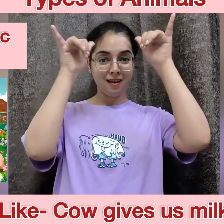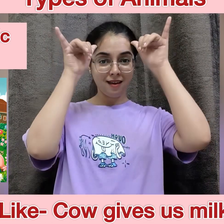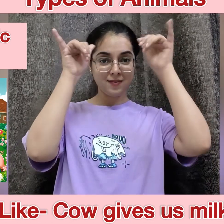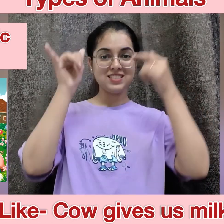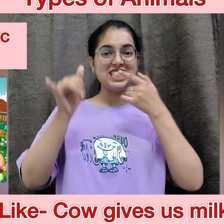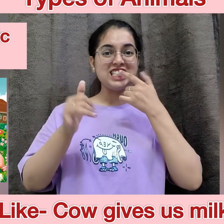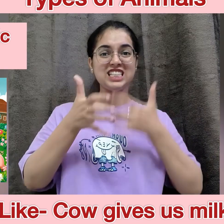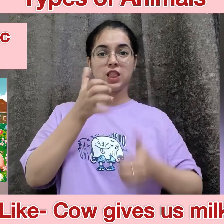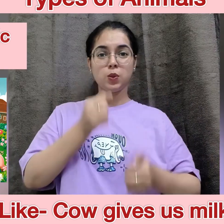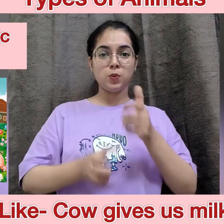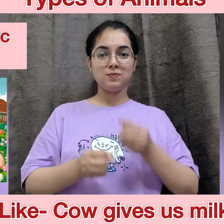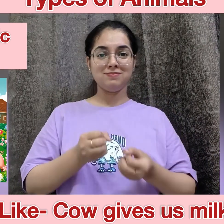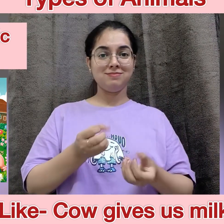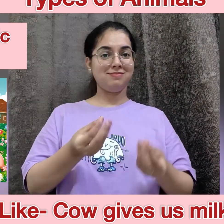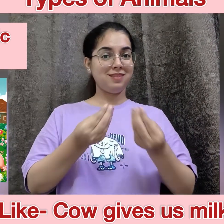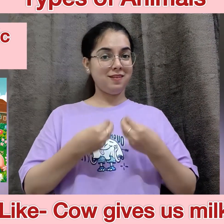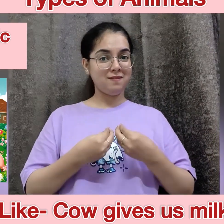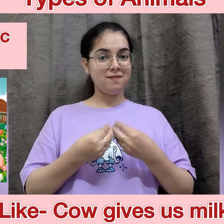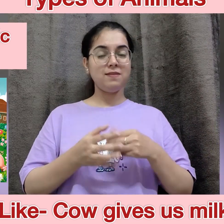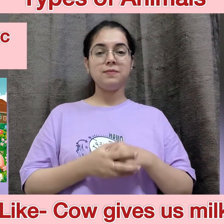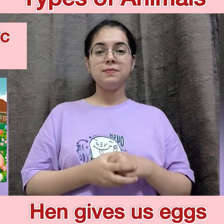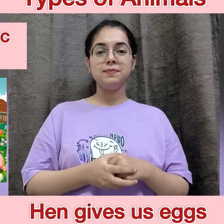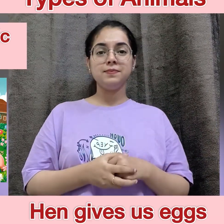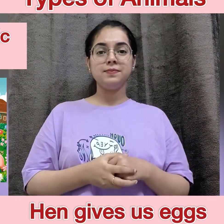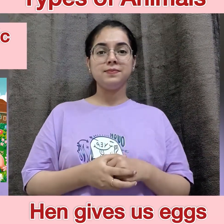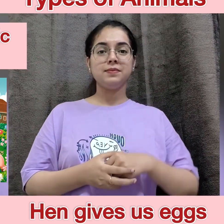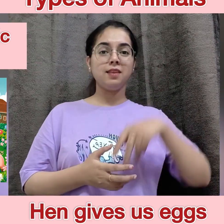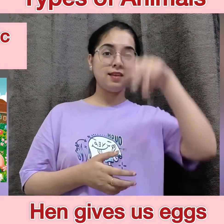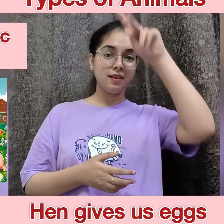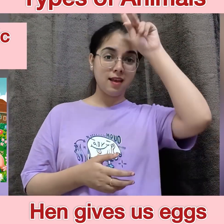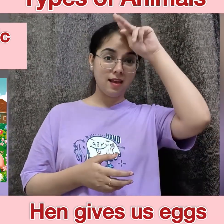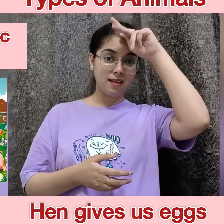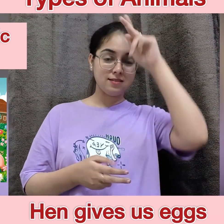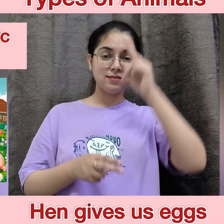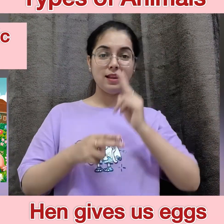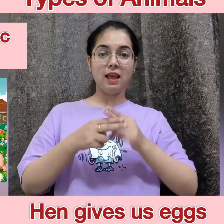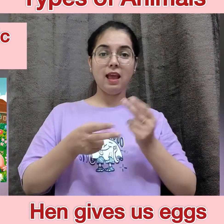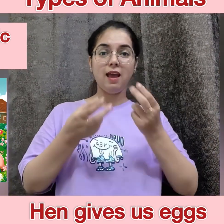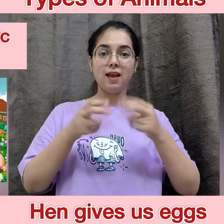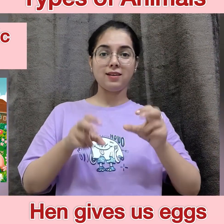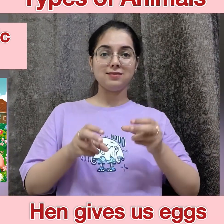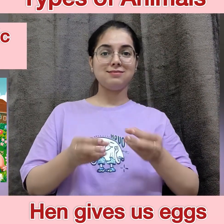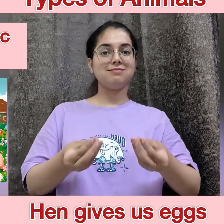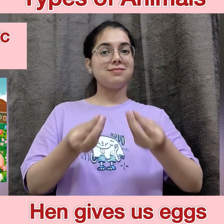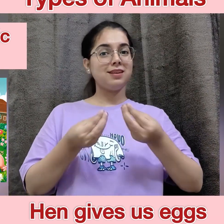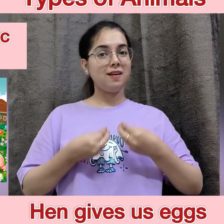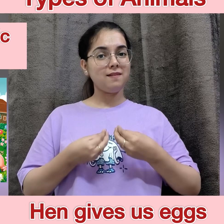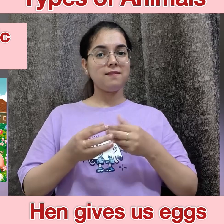Like cow gives us milk, hen gives us egg.